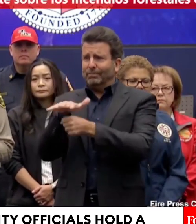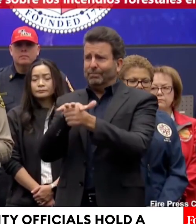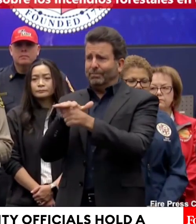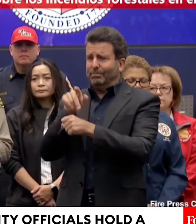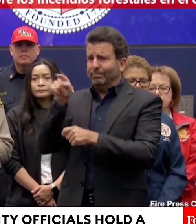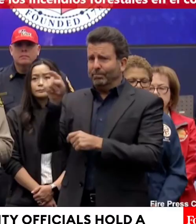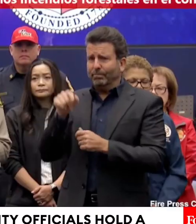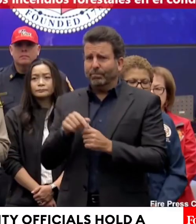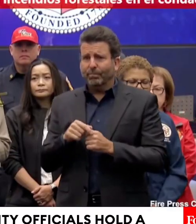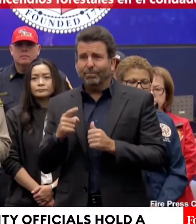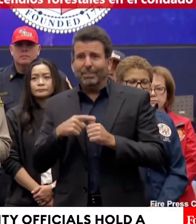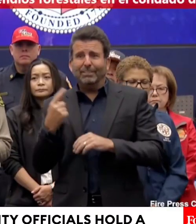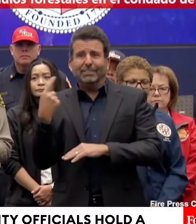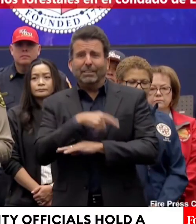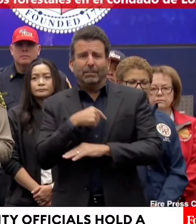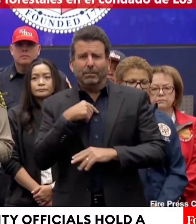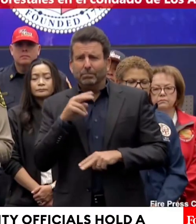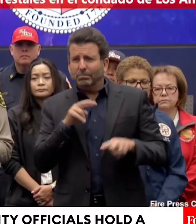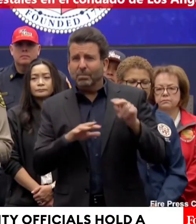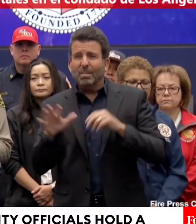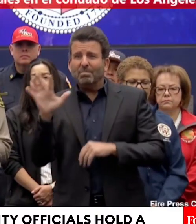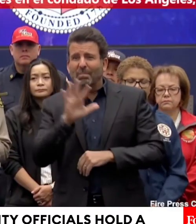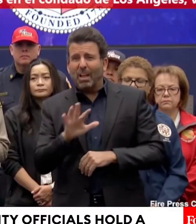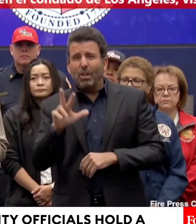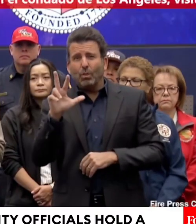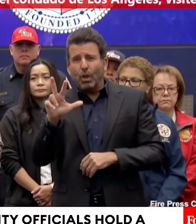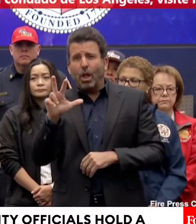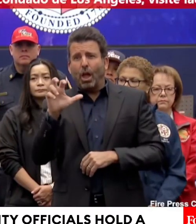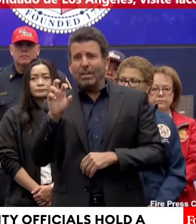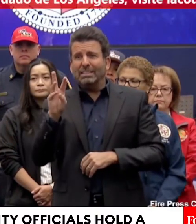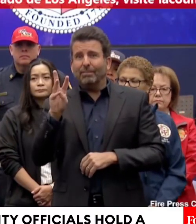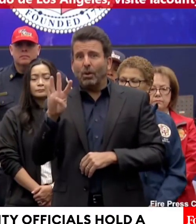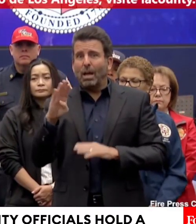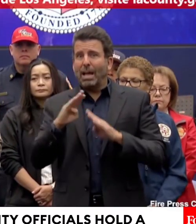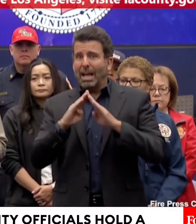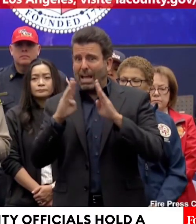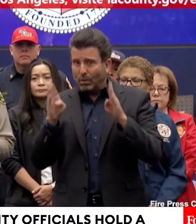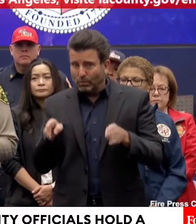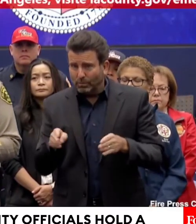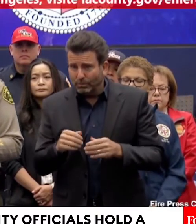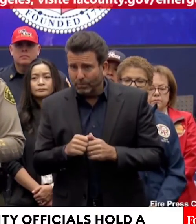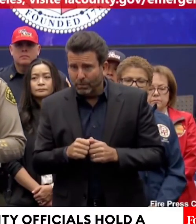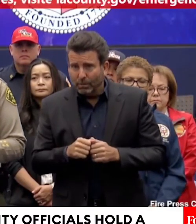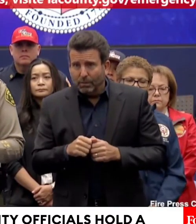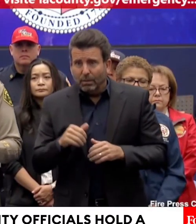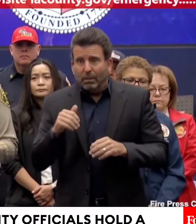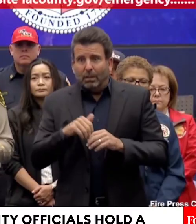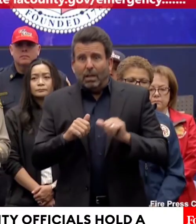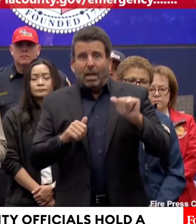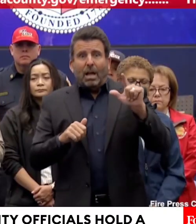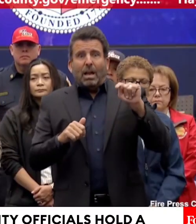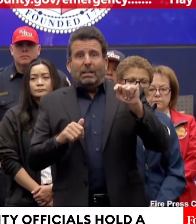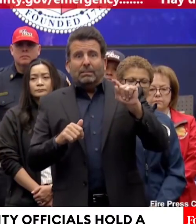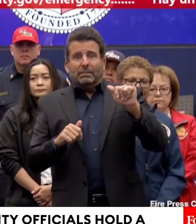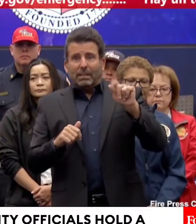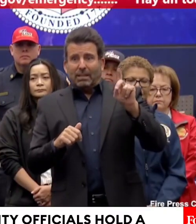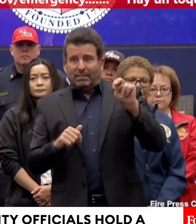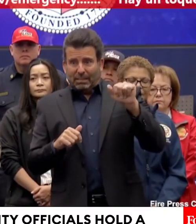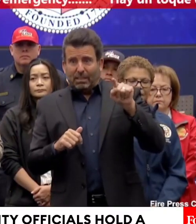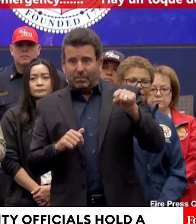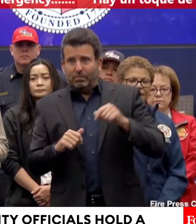searched approximately 364 properties in the Altadena area, and unfortunately during that